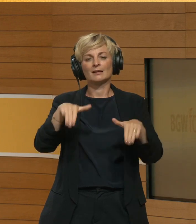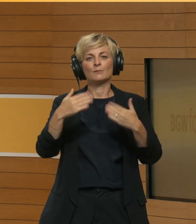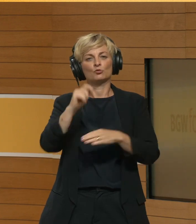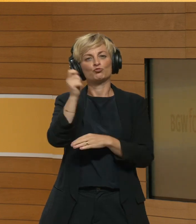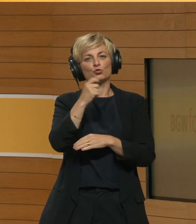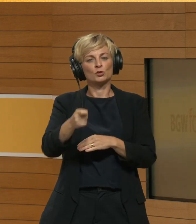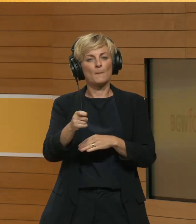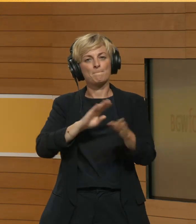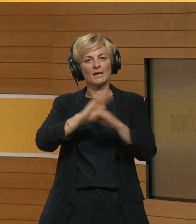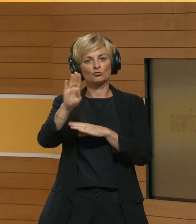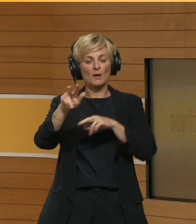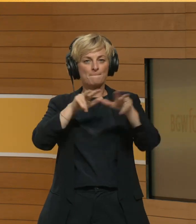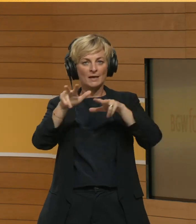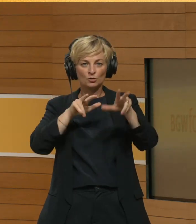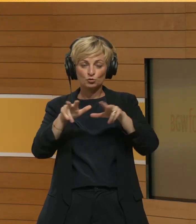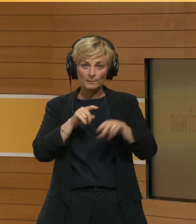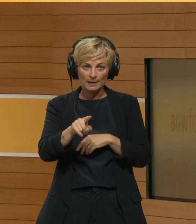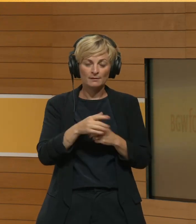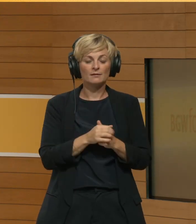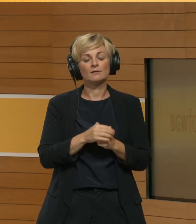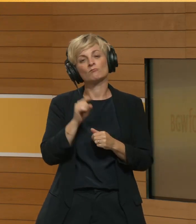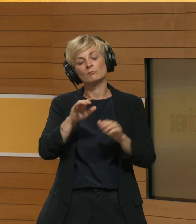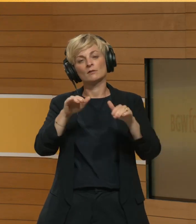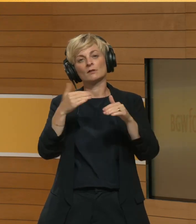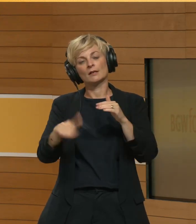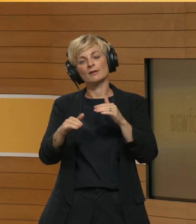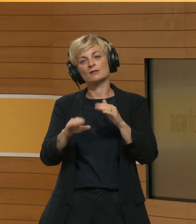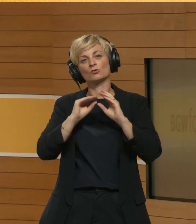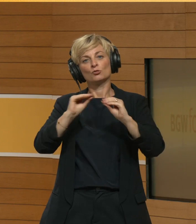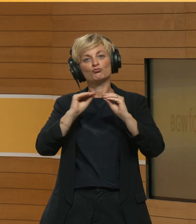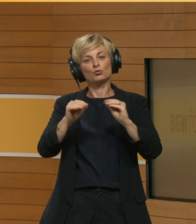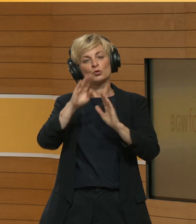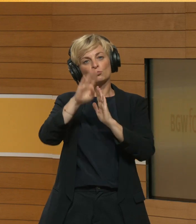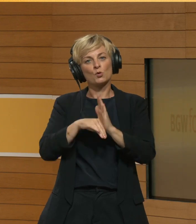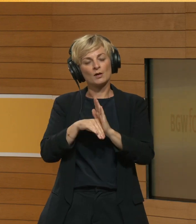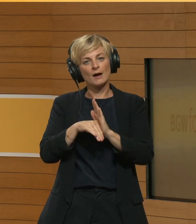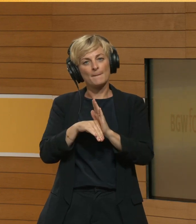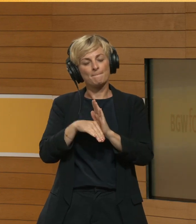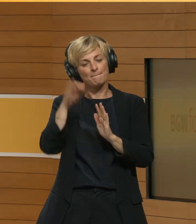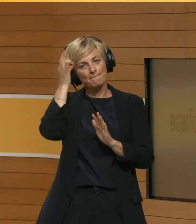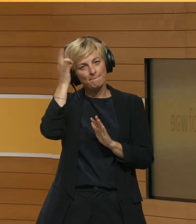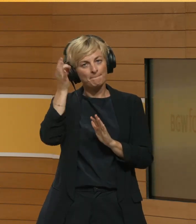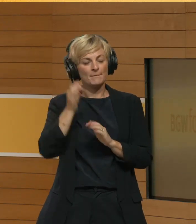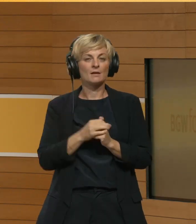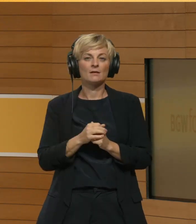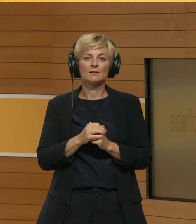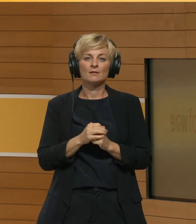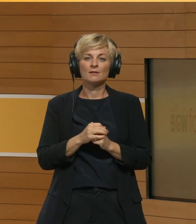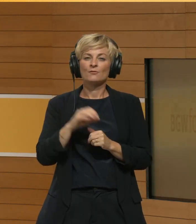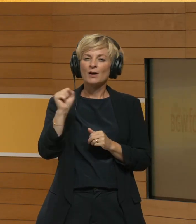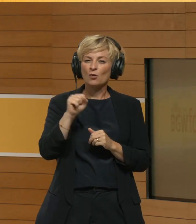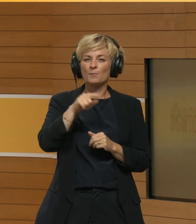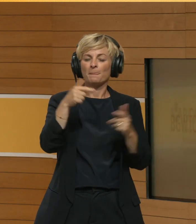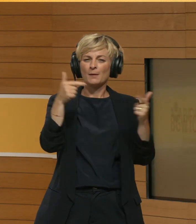have also less teachers for nursing, and so we want to do we want